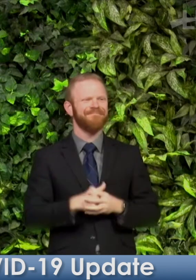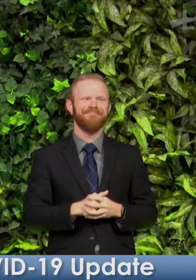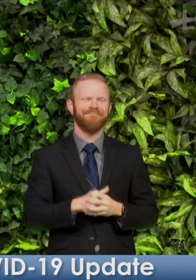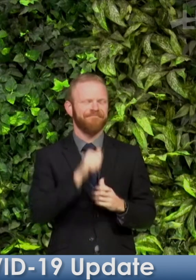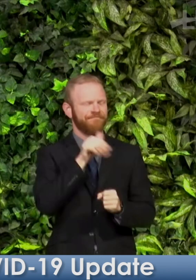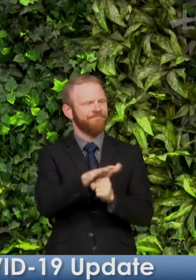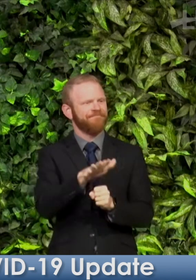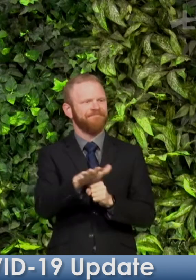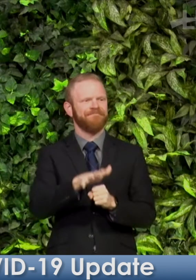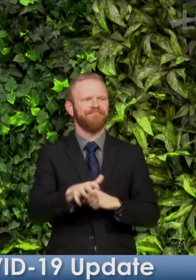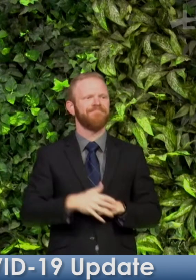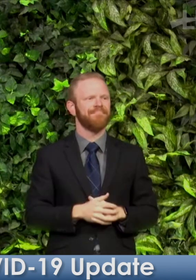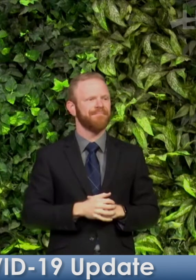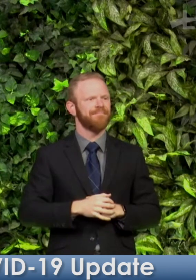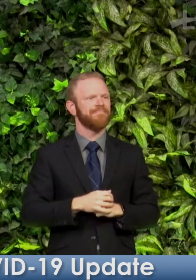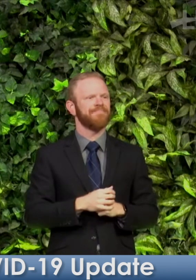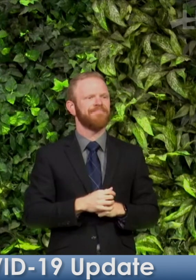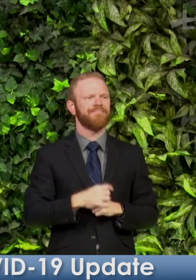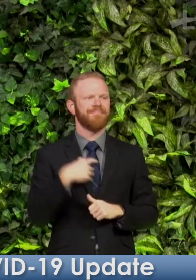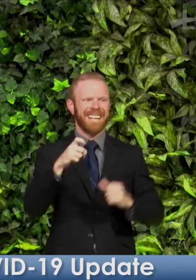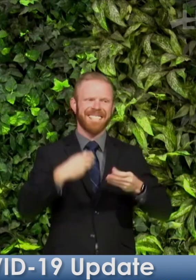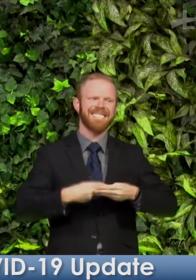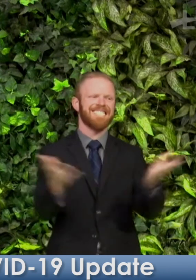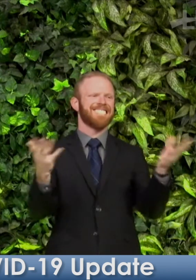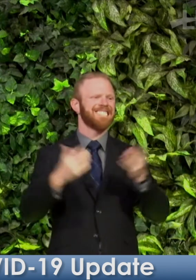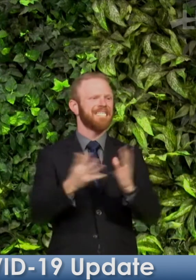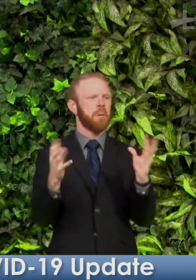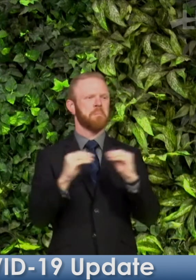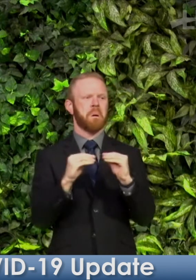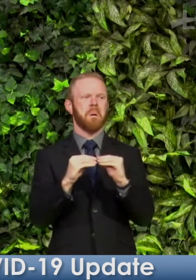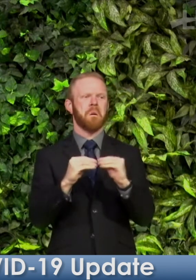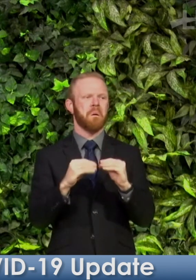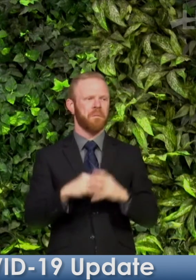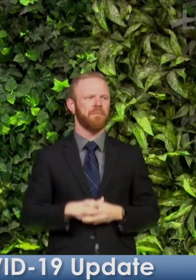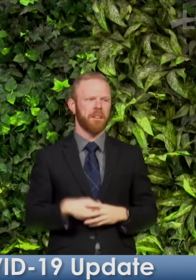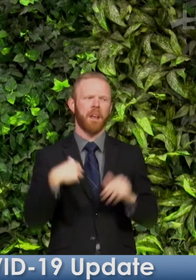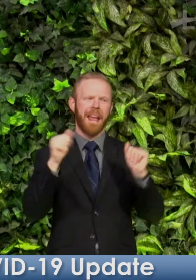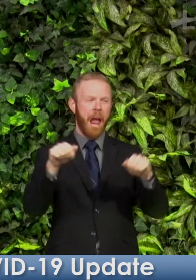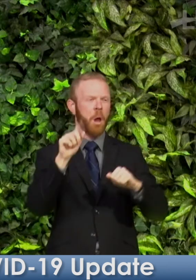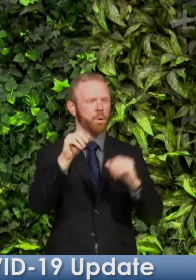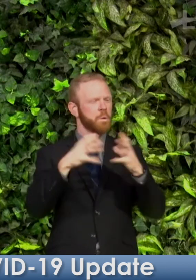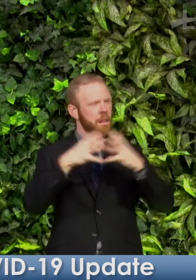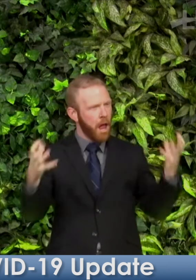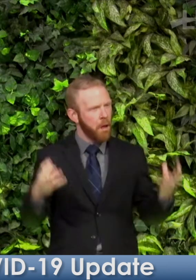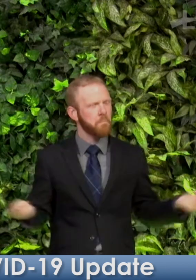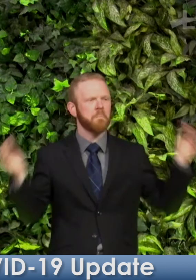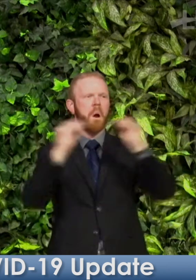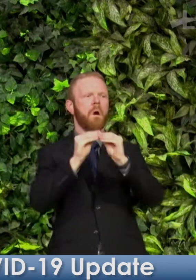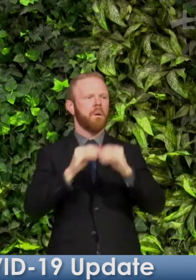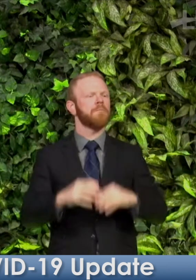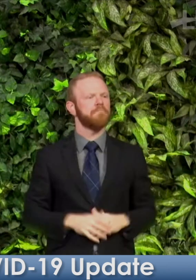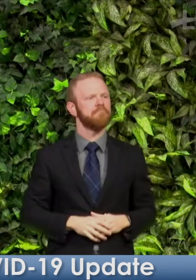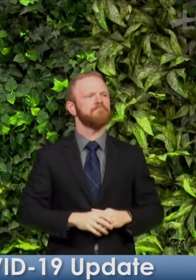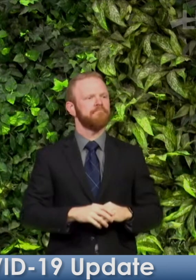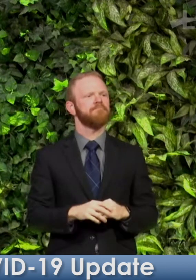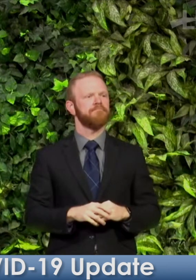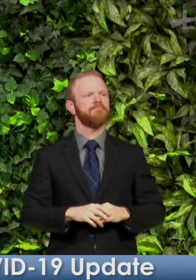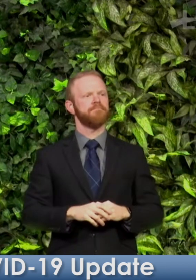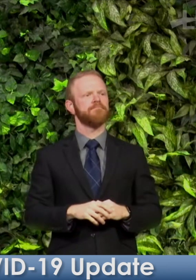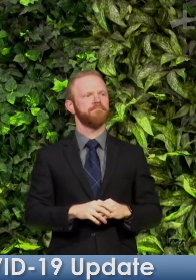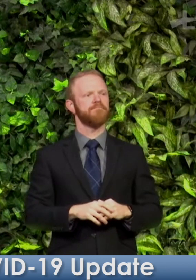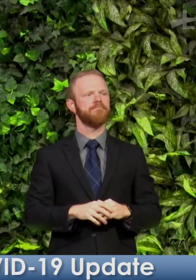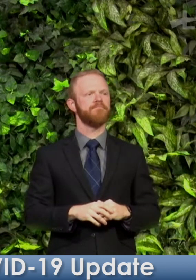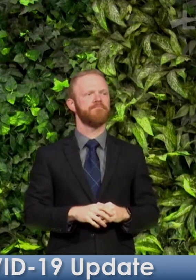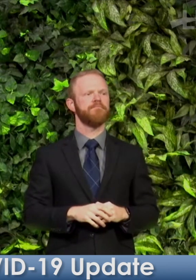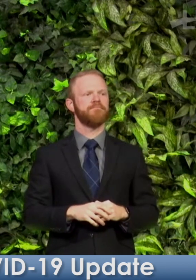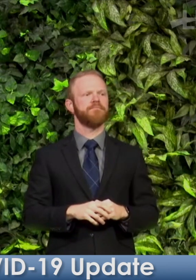of administering, meaning we could do exponentially more, but nonetheless, we are seeing modest improvement week